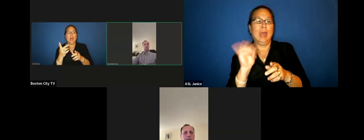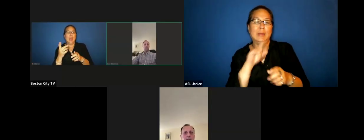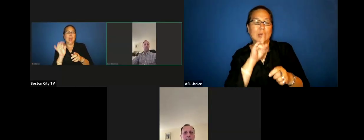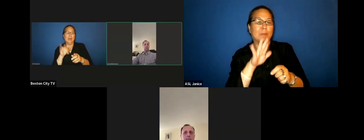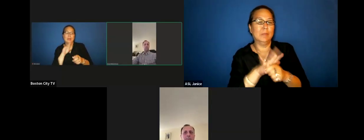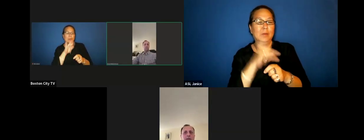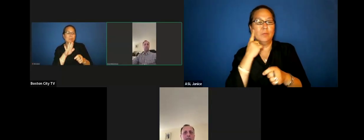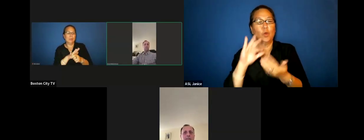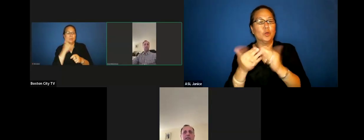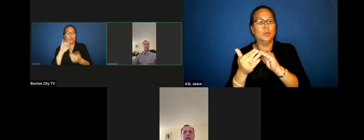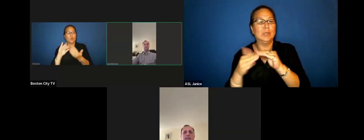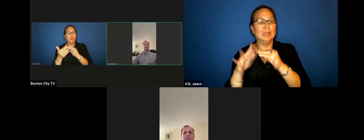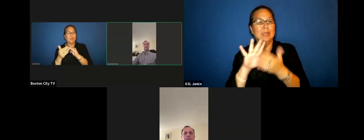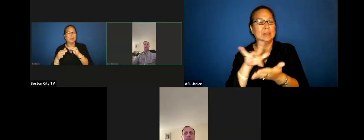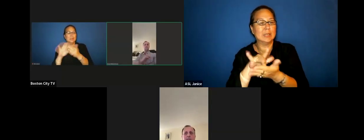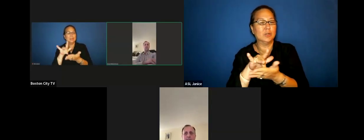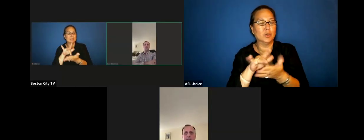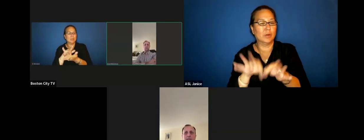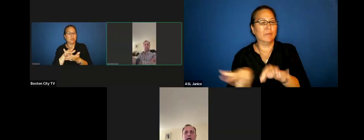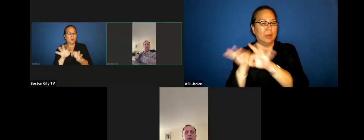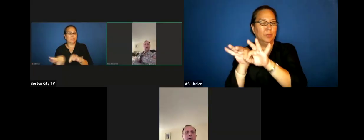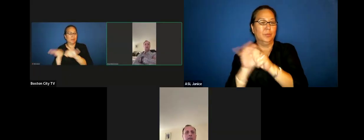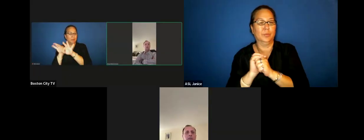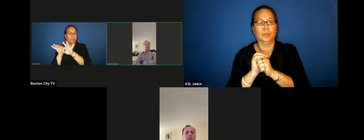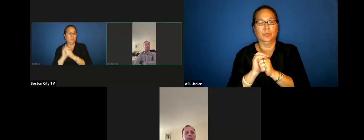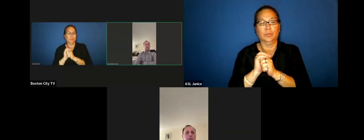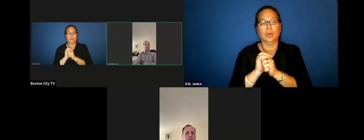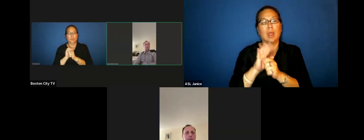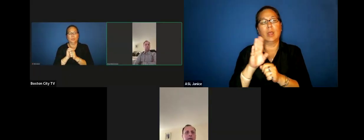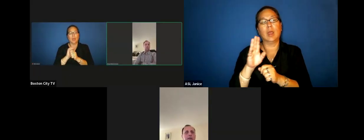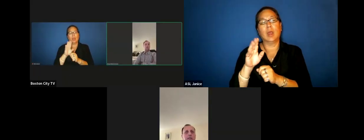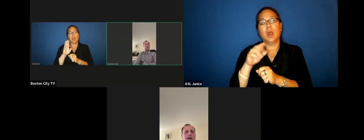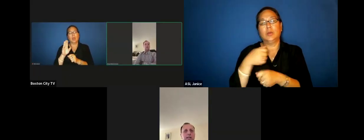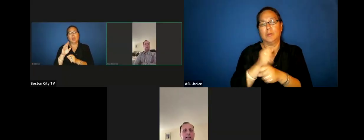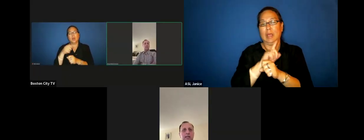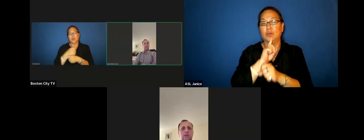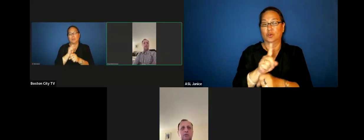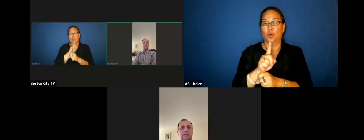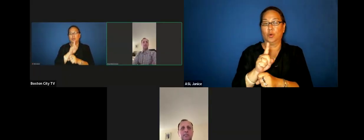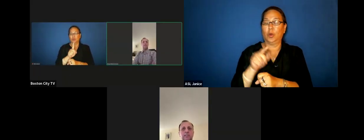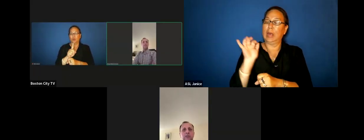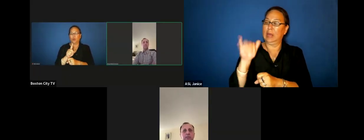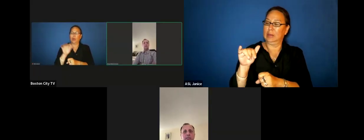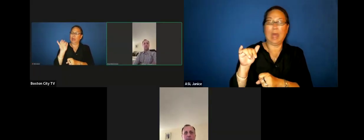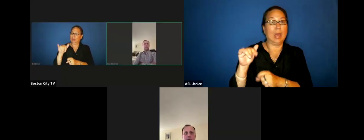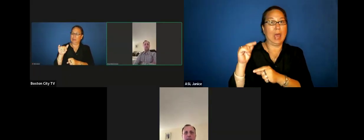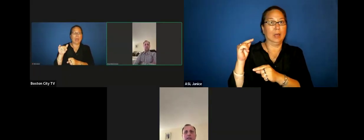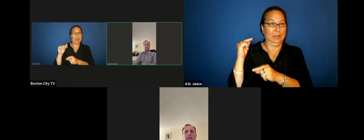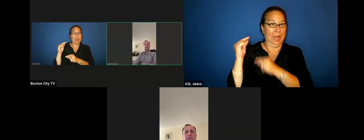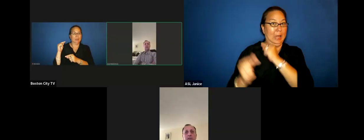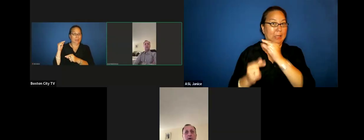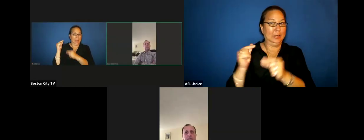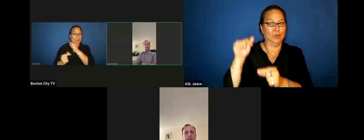including educators, parents, and advocates, are working to ensure that the legacy of this historic